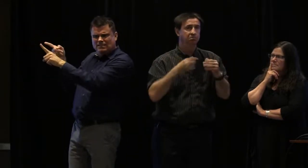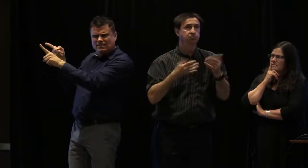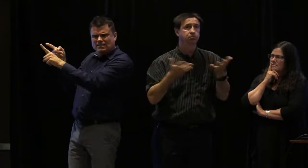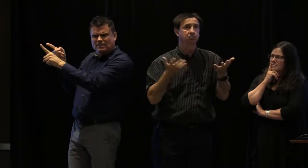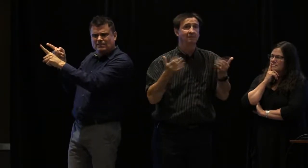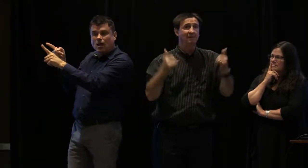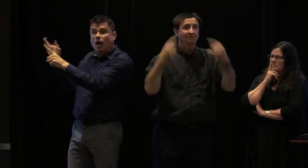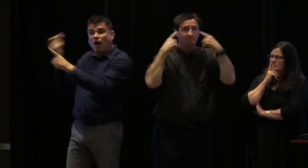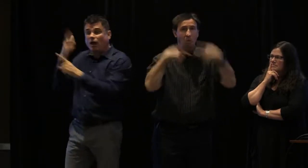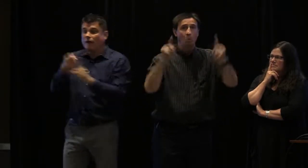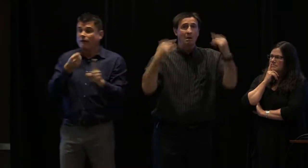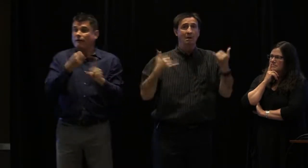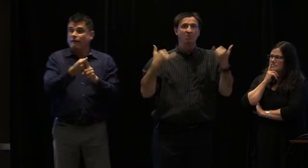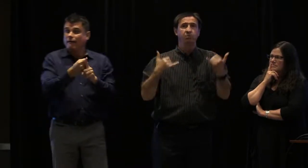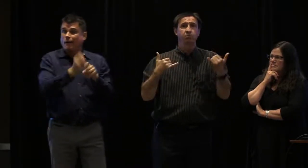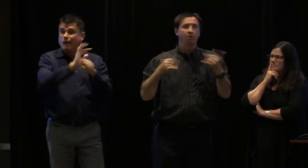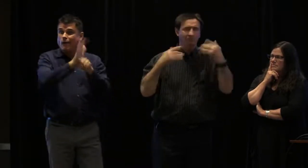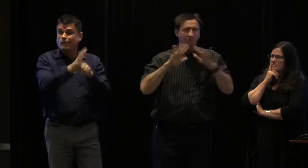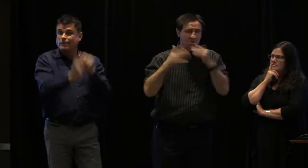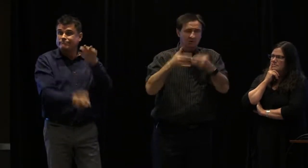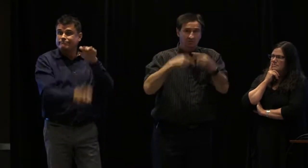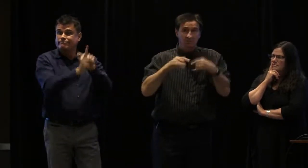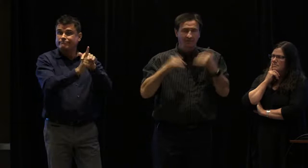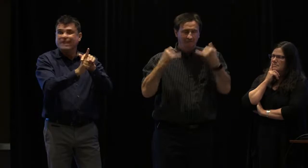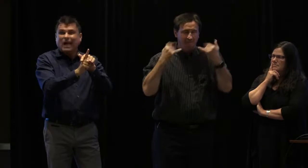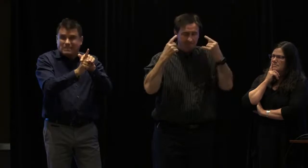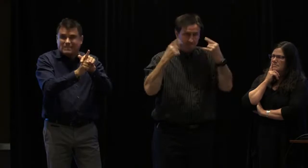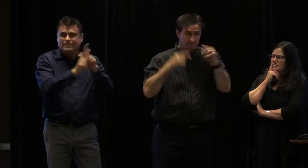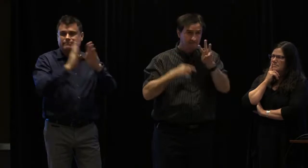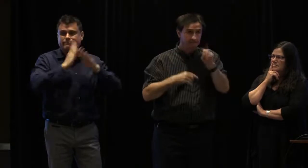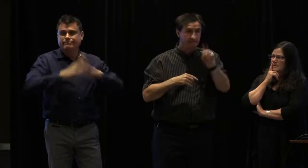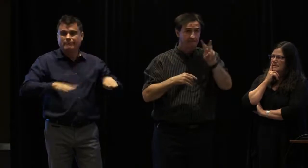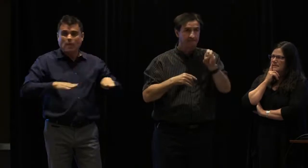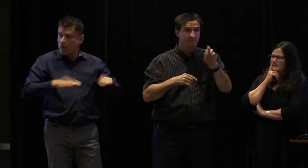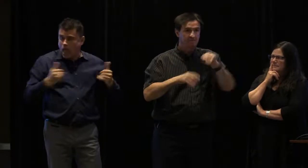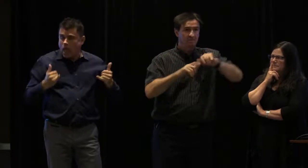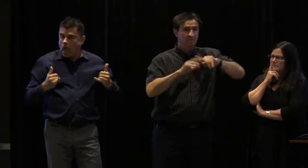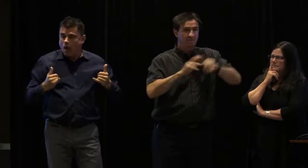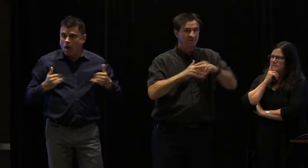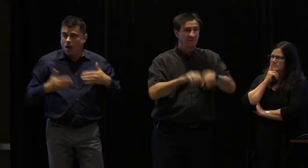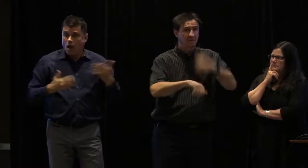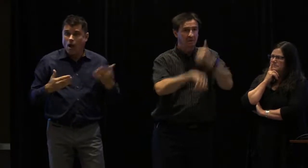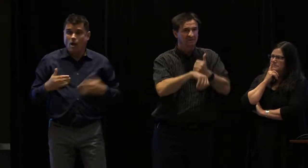right person? And then, of course, mid-advocacy, COVID hit.